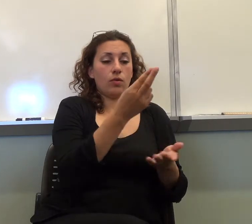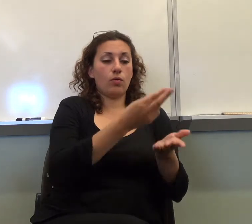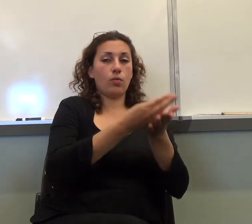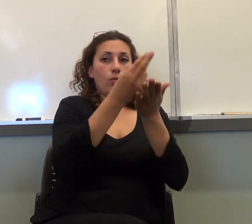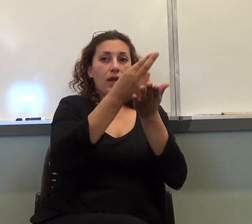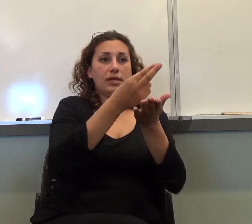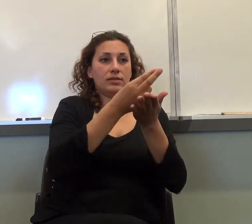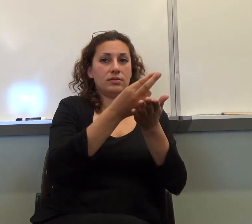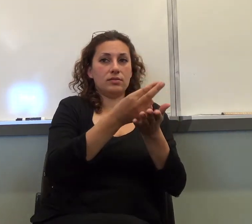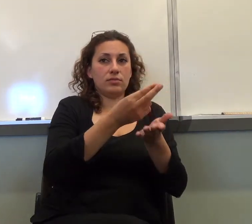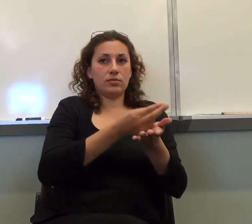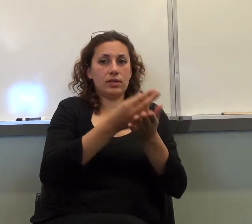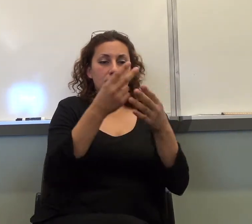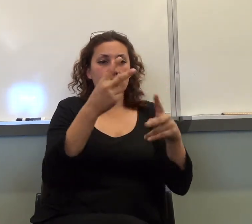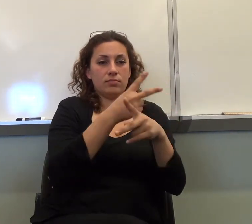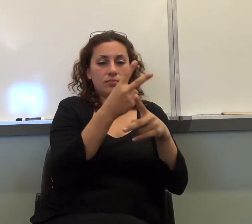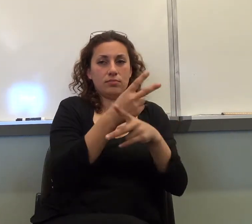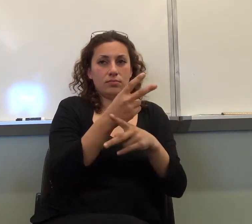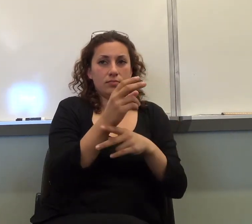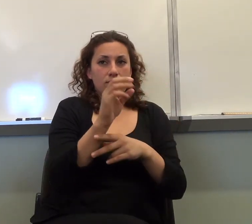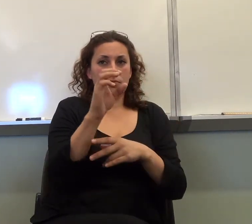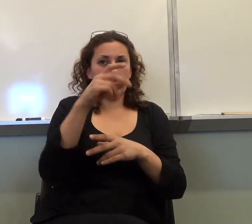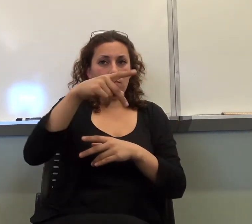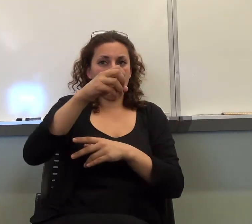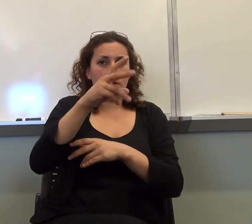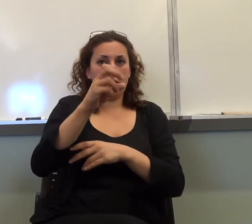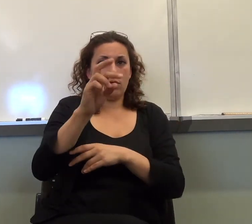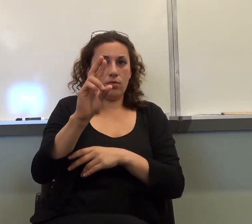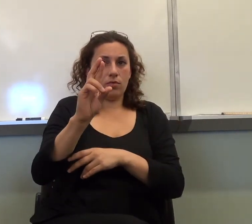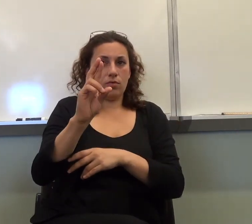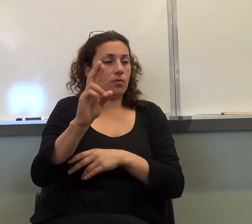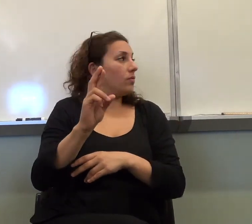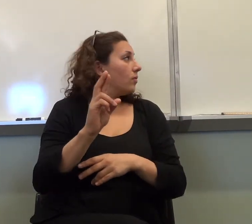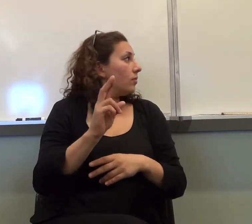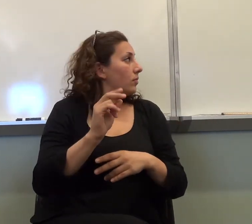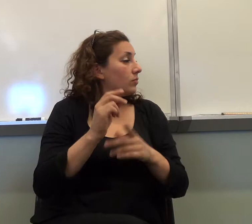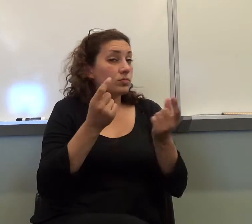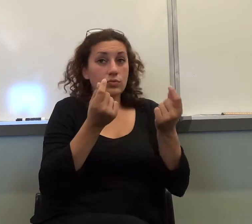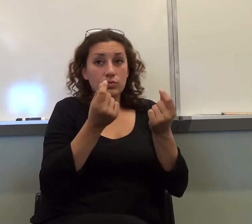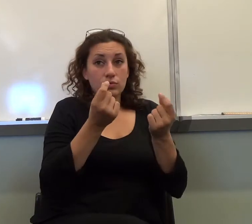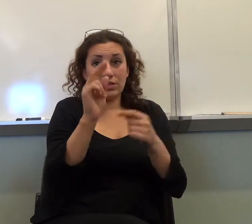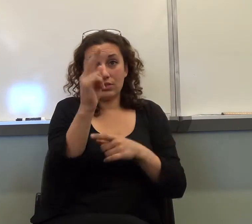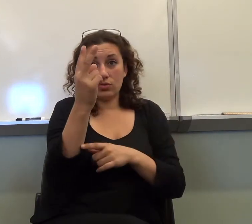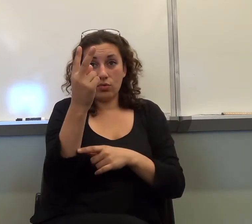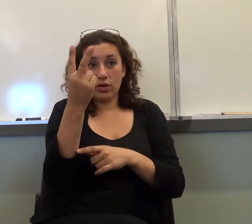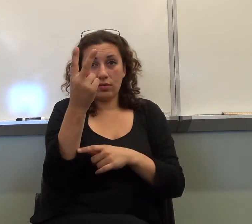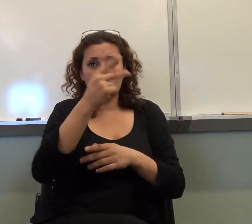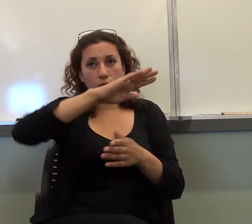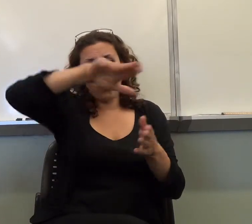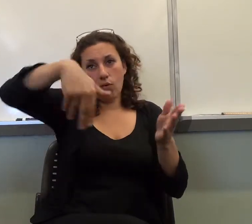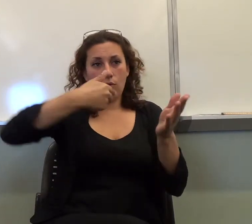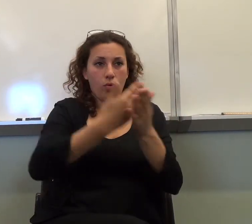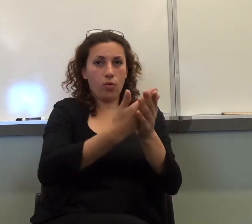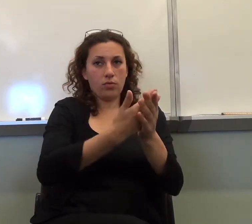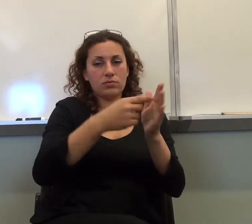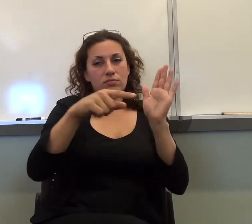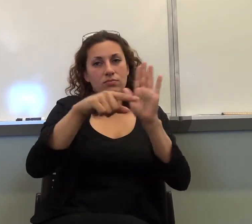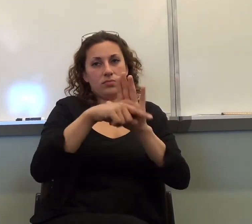Now, you do have parentheses, so the base for that squaring process is the entire thing, it's -4.